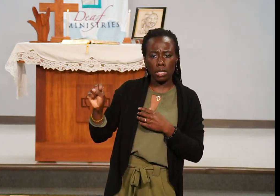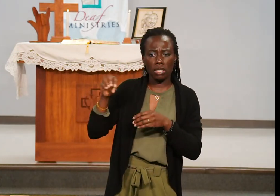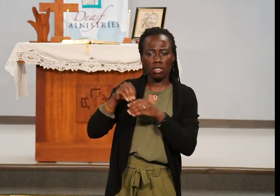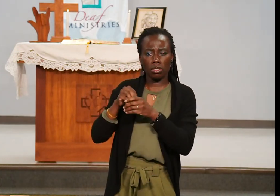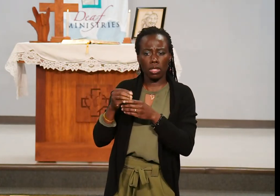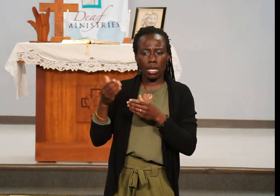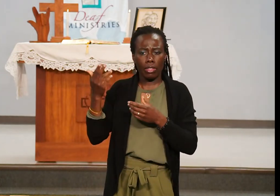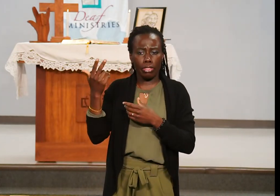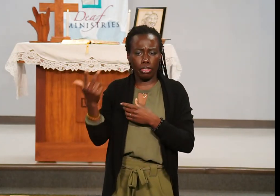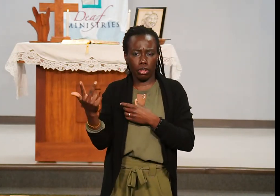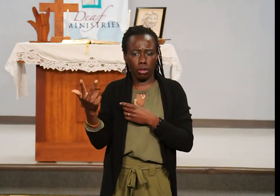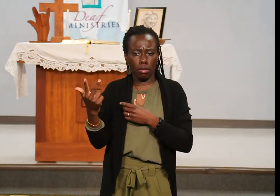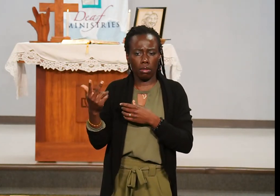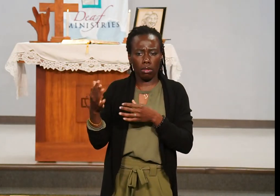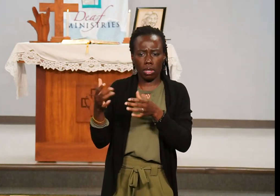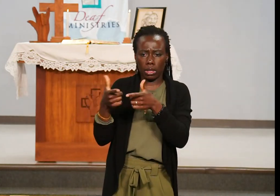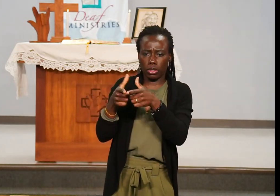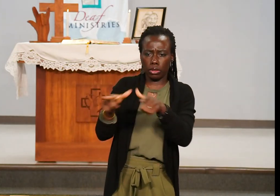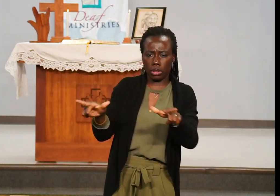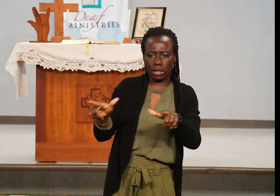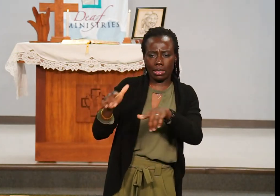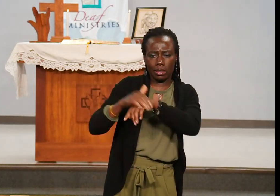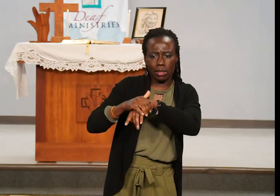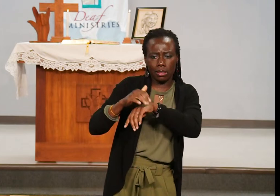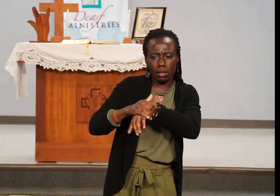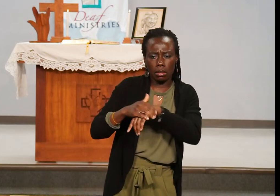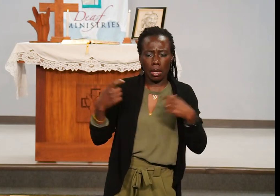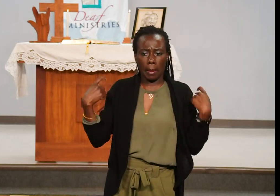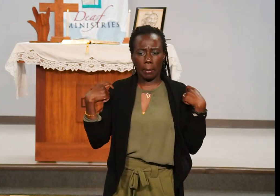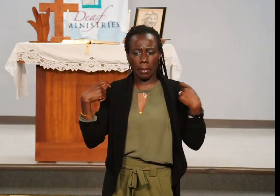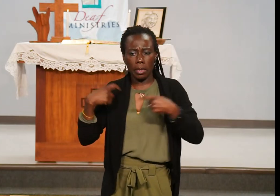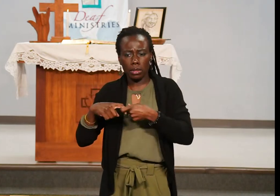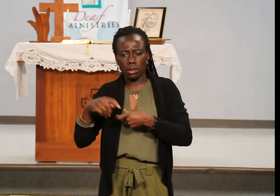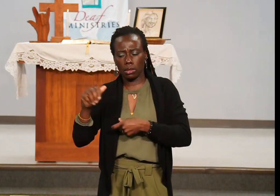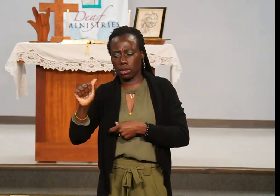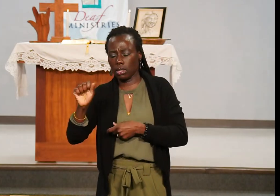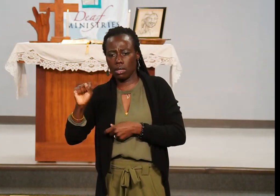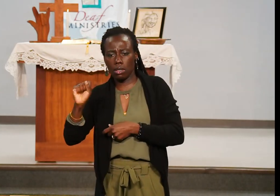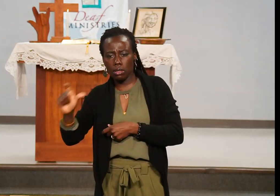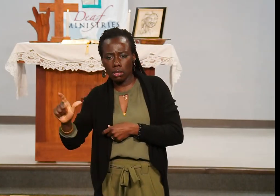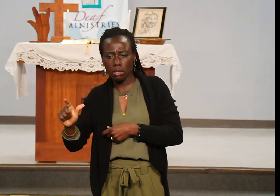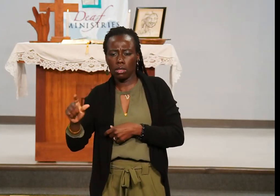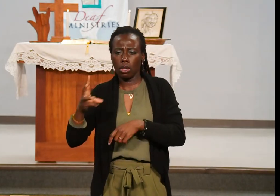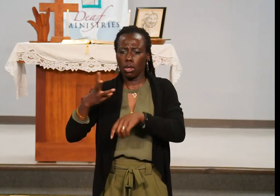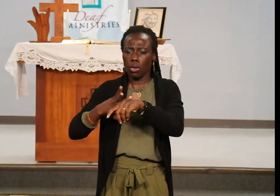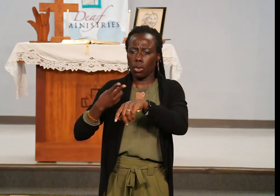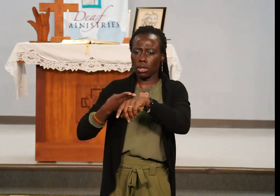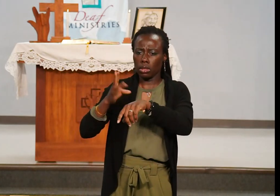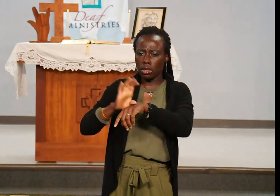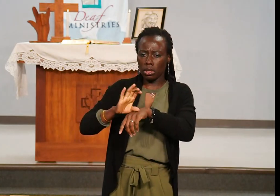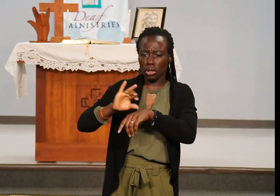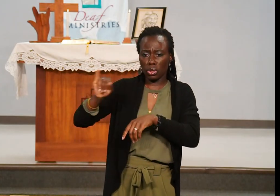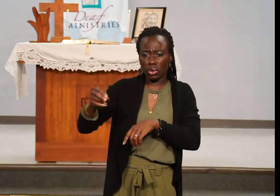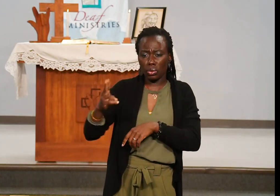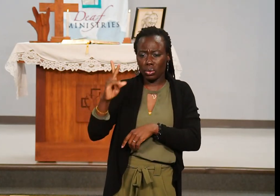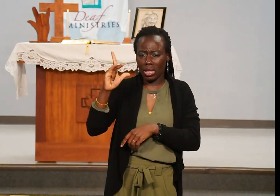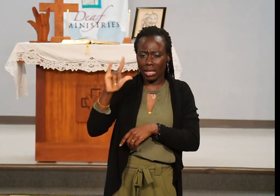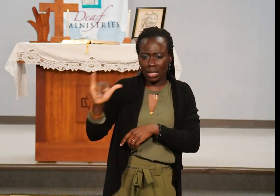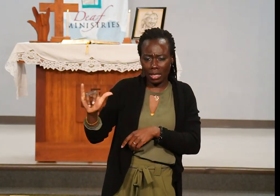We pray for VBS in three languages: English, Spanish, and ASL.